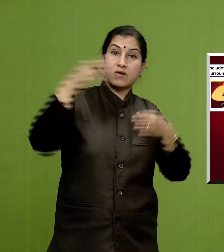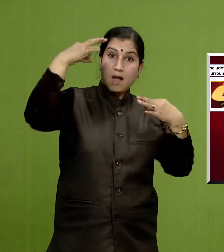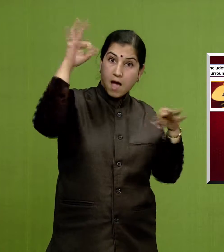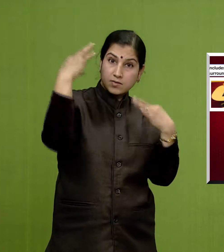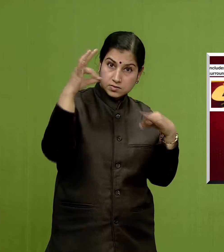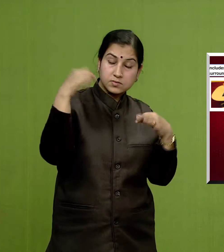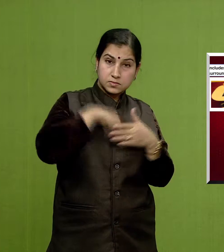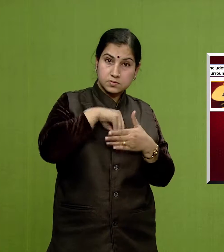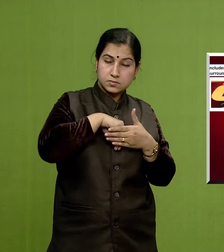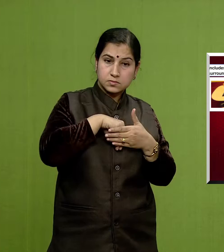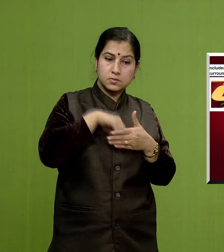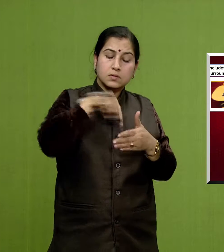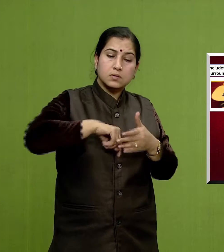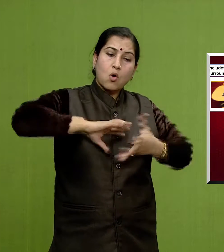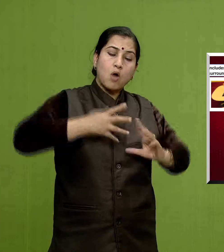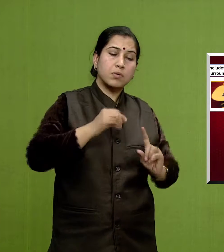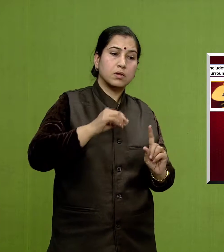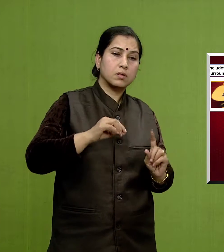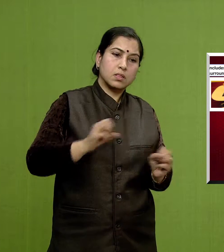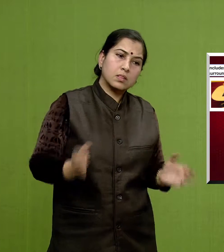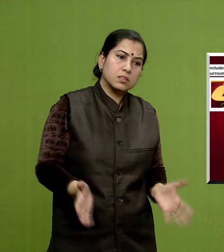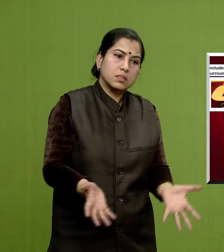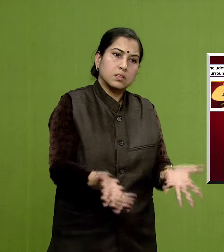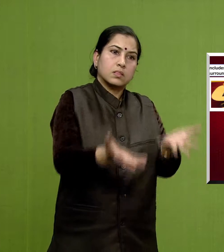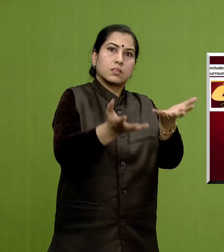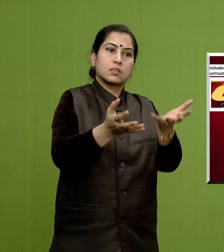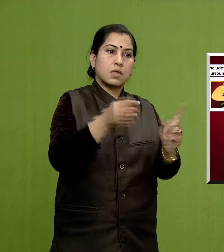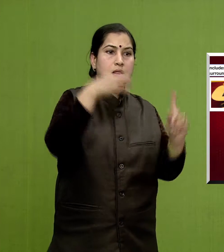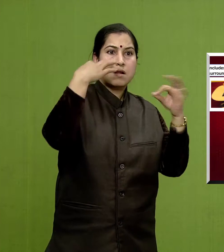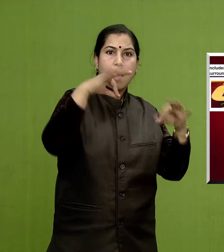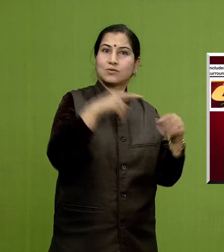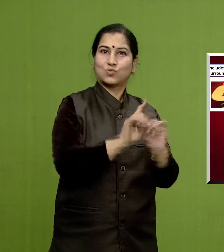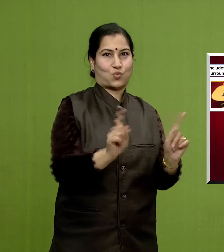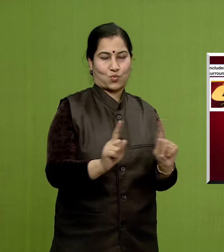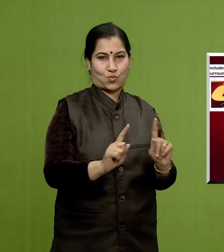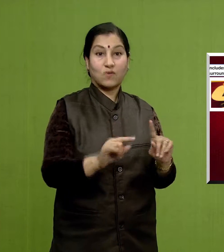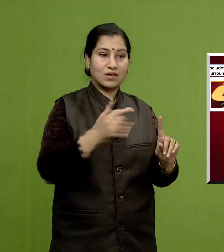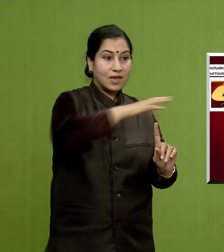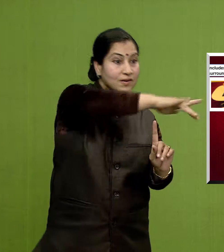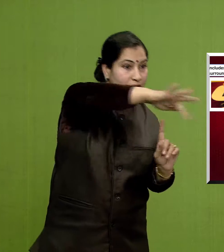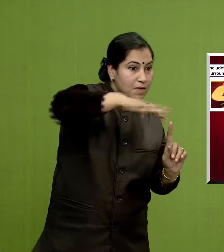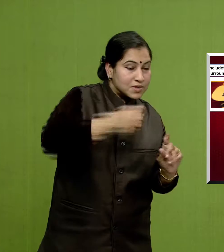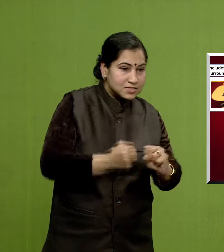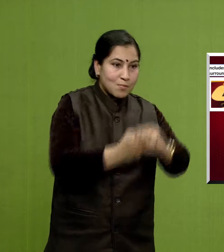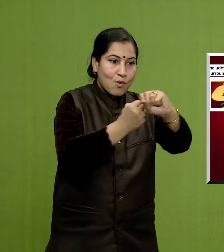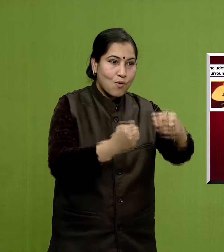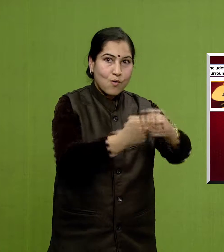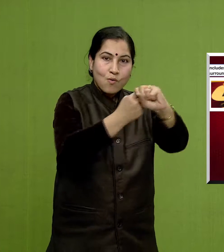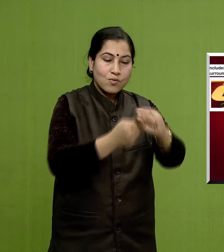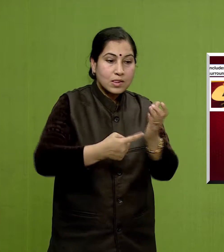the talent cannot be developed unless the opportunities in the form of training in